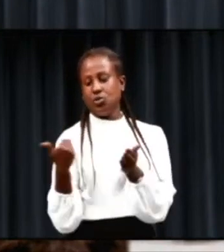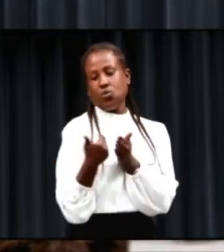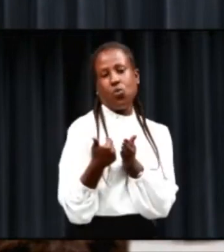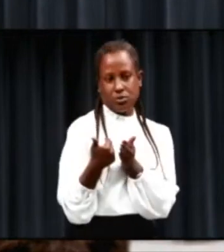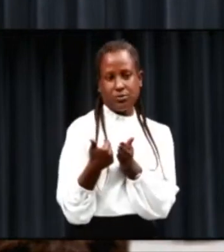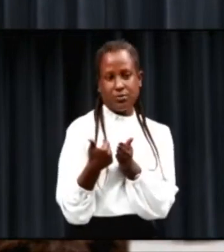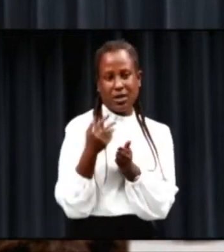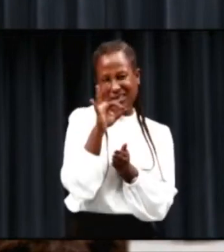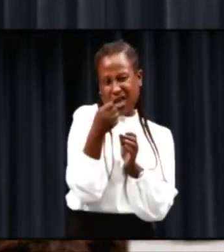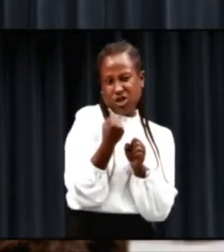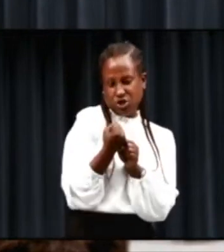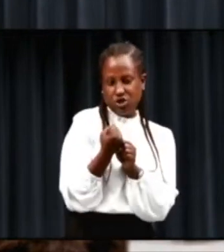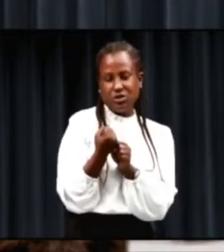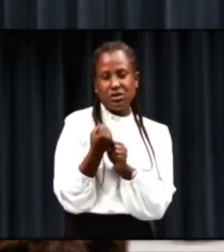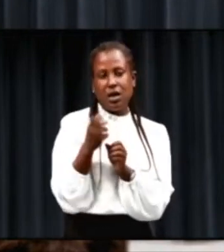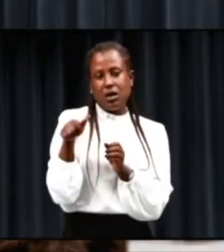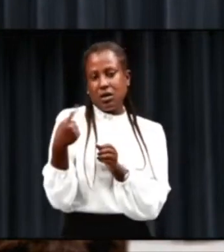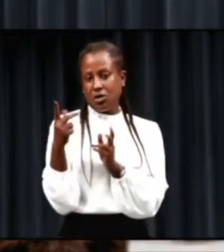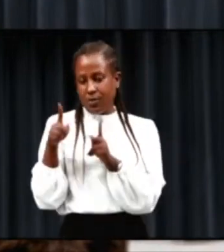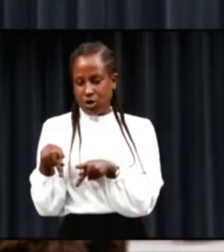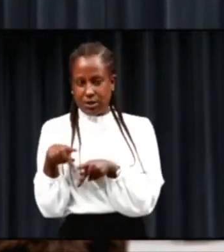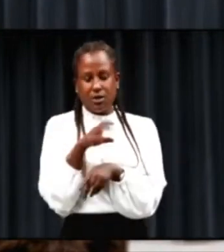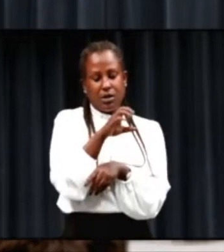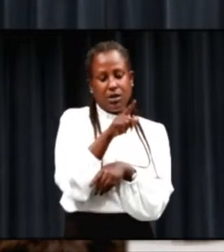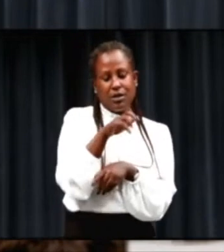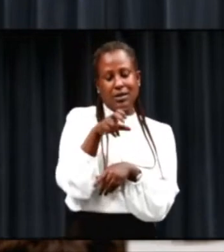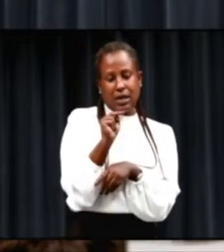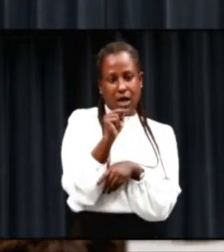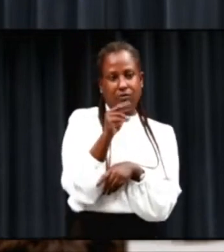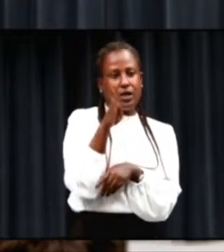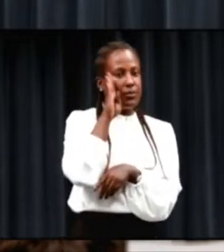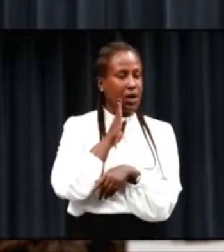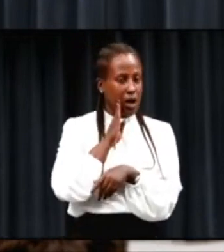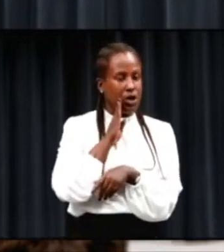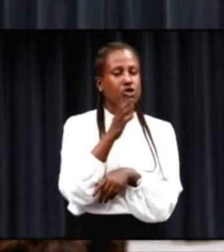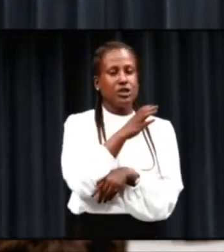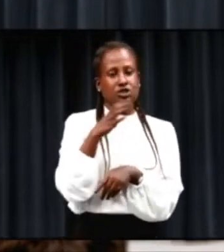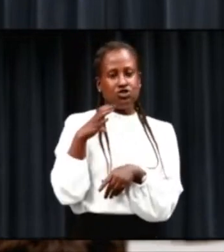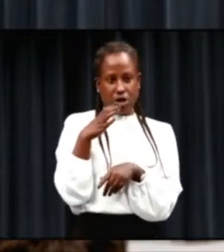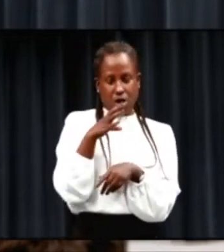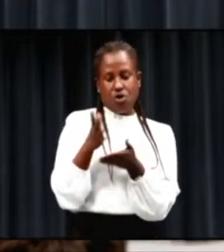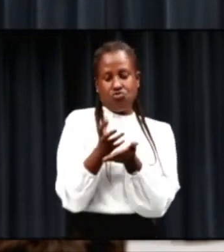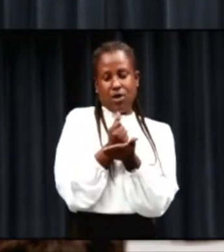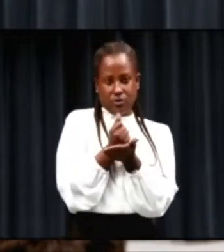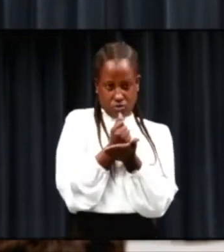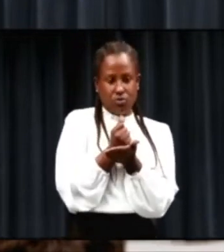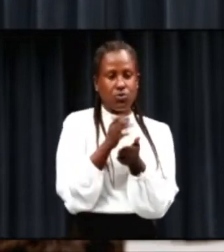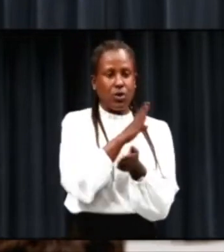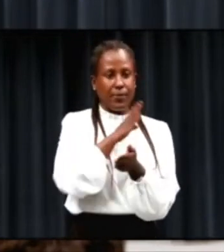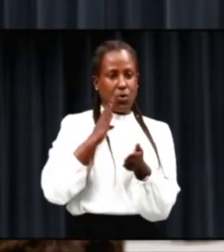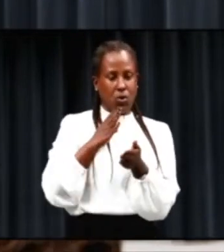one for 9 years and one for a more recent amount of time, Calvin Brown, who's the chair of the Revenue Authority Board, and Nicole Parker, who's